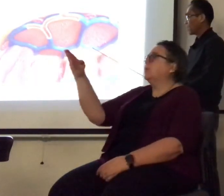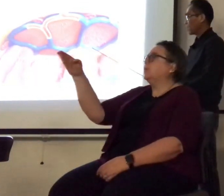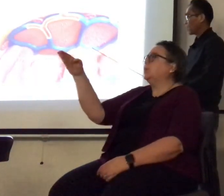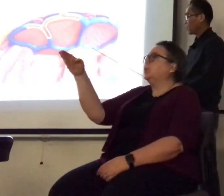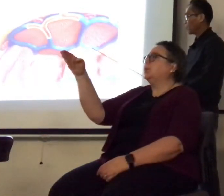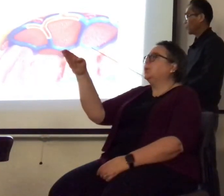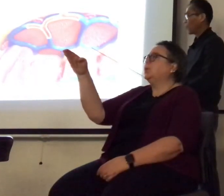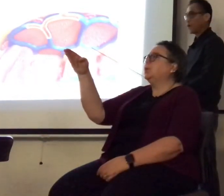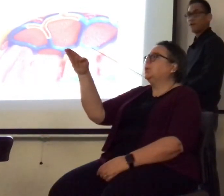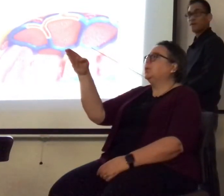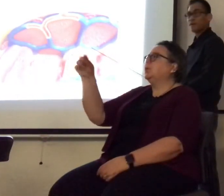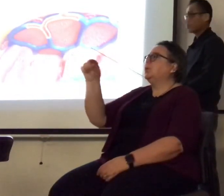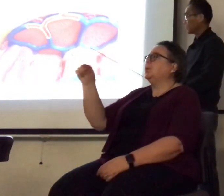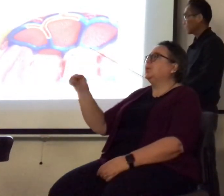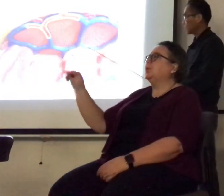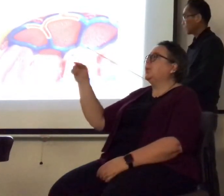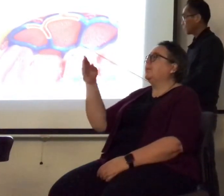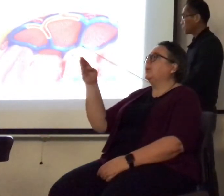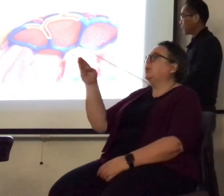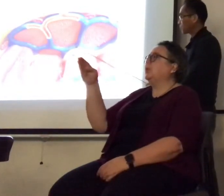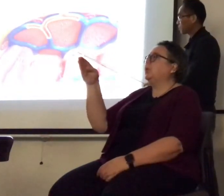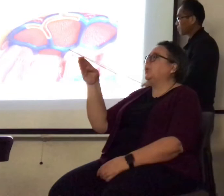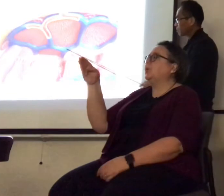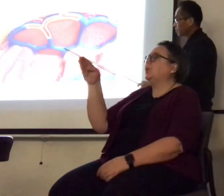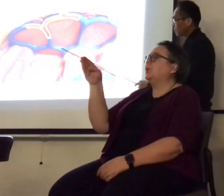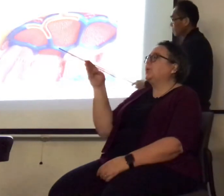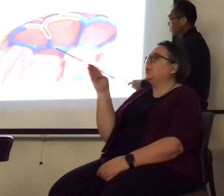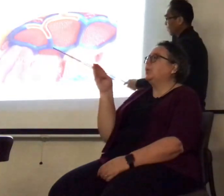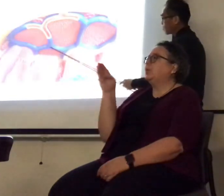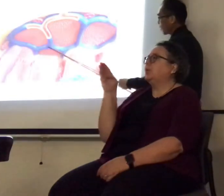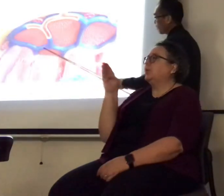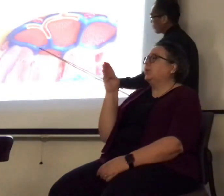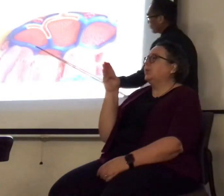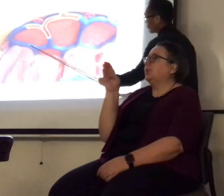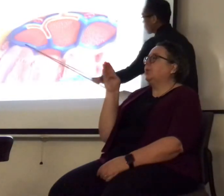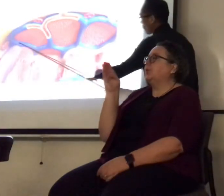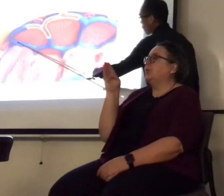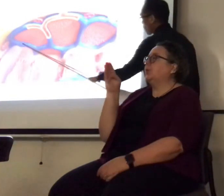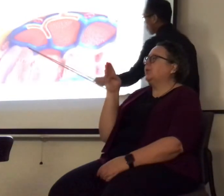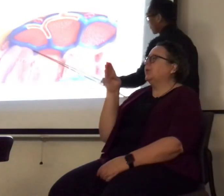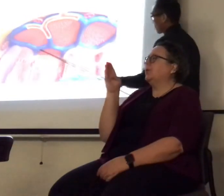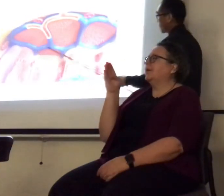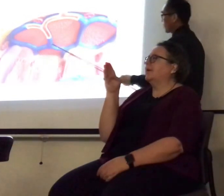Identify the blue thing. Blue structure. Number 12.